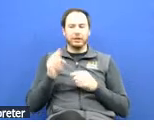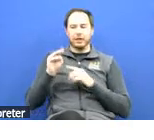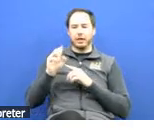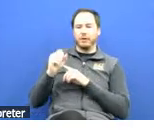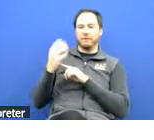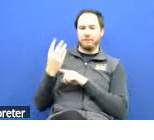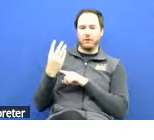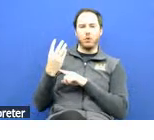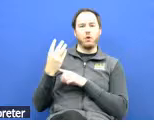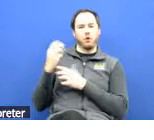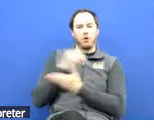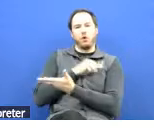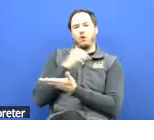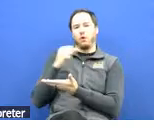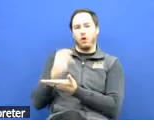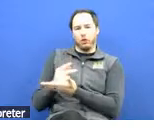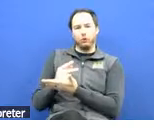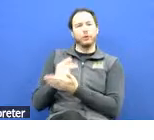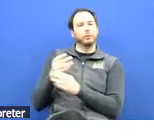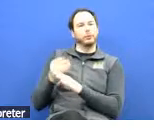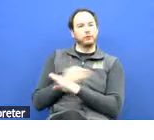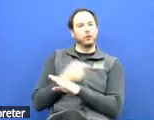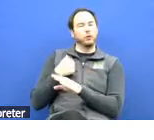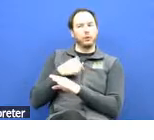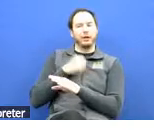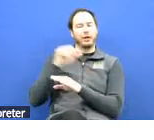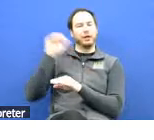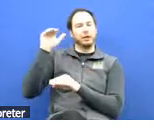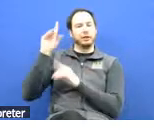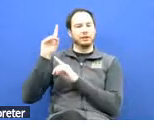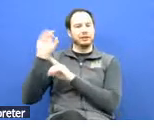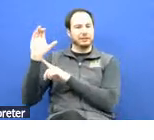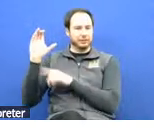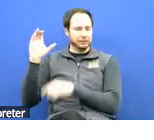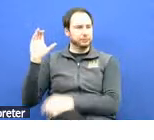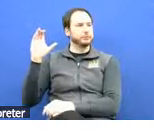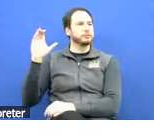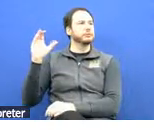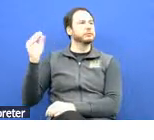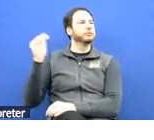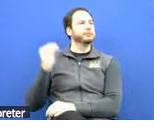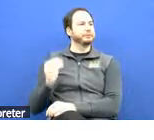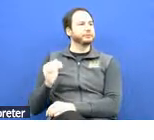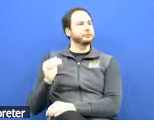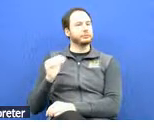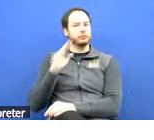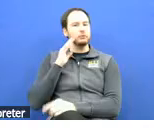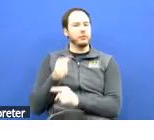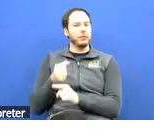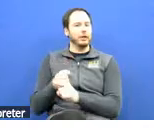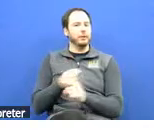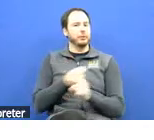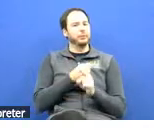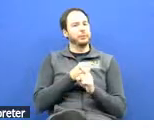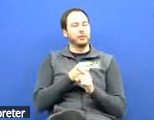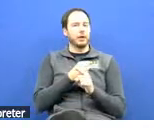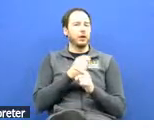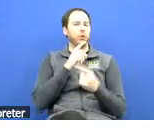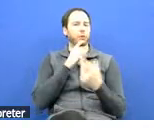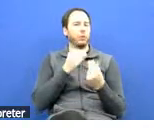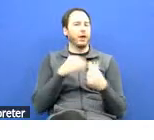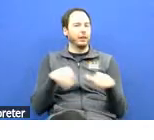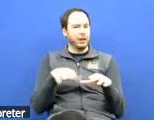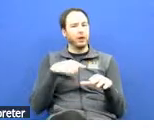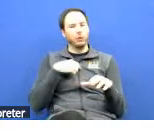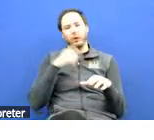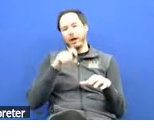MS4 authorization before we can get it from the DEC. We also, if we impact a certain number of wetlands, have to actually